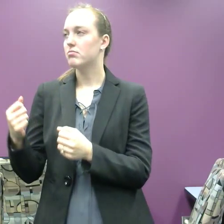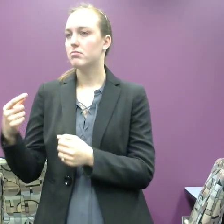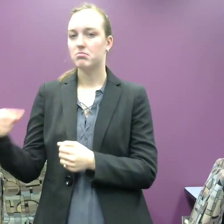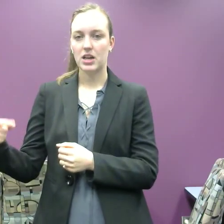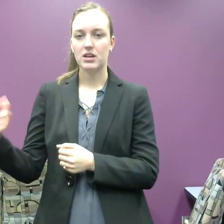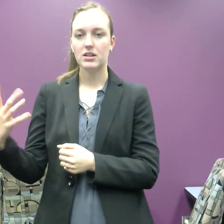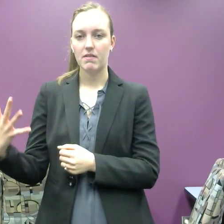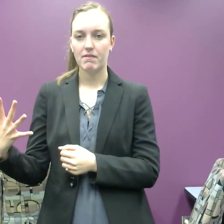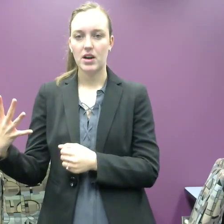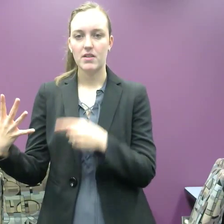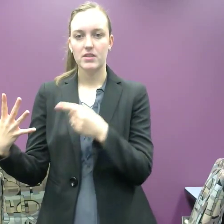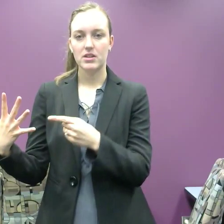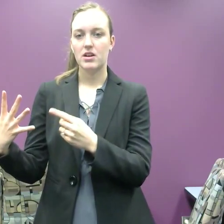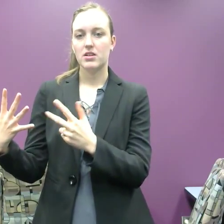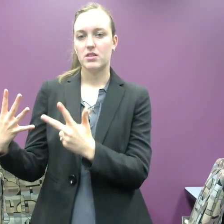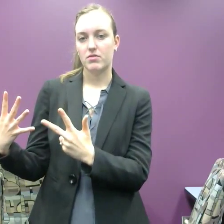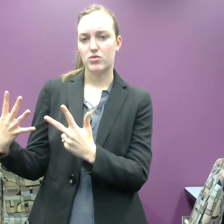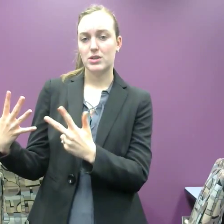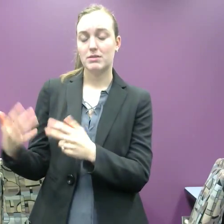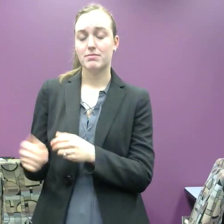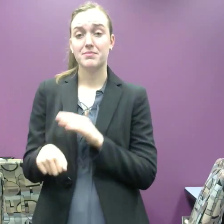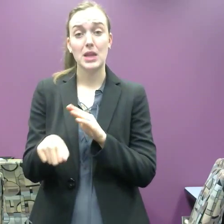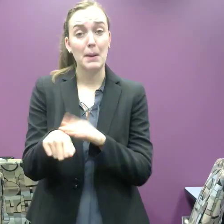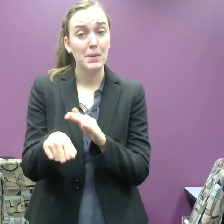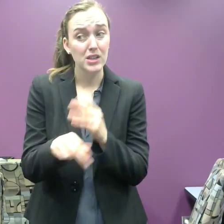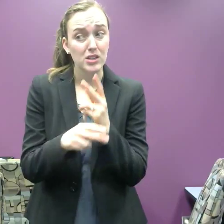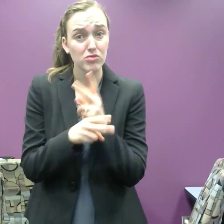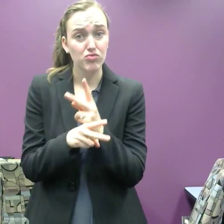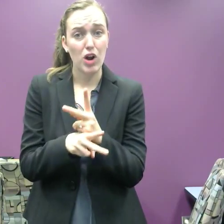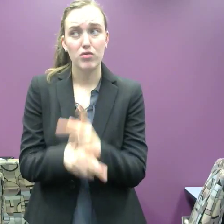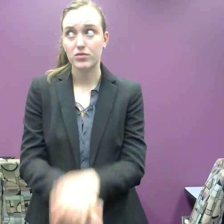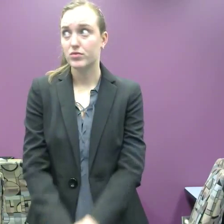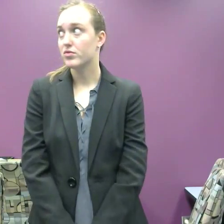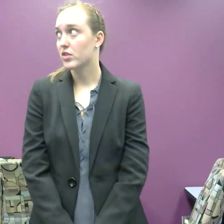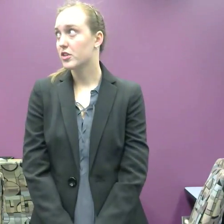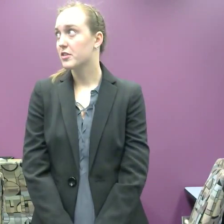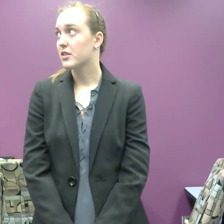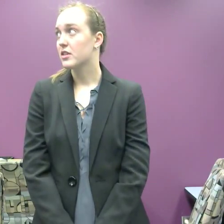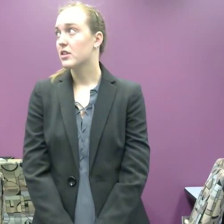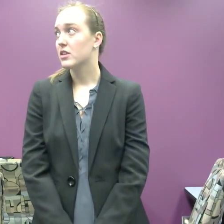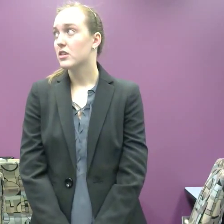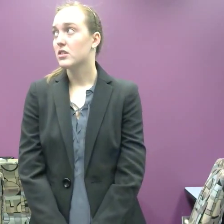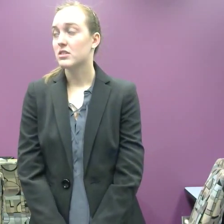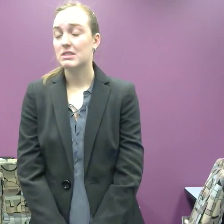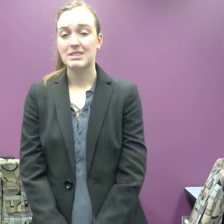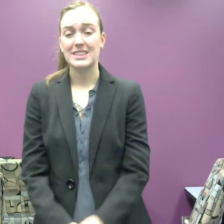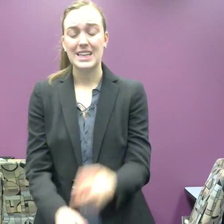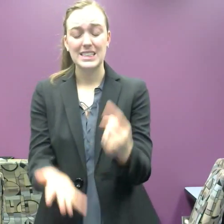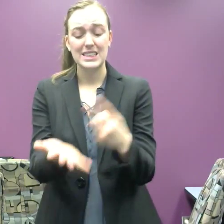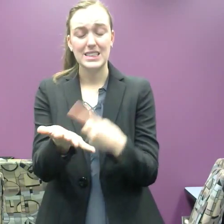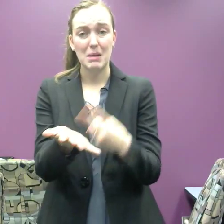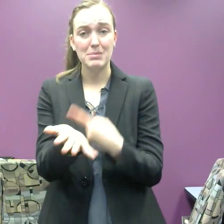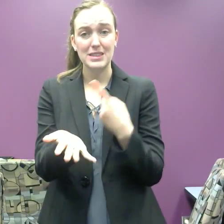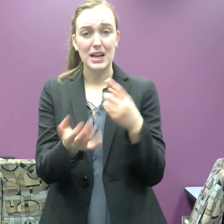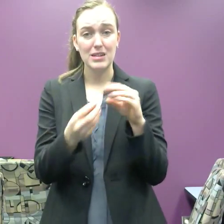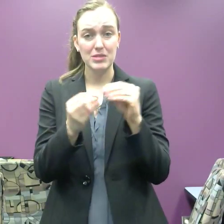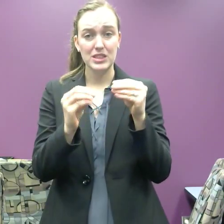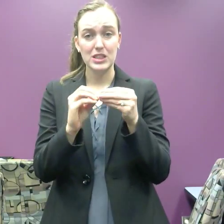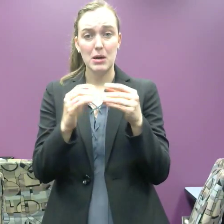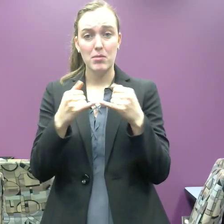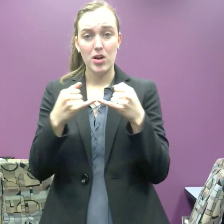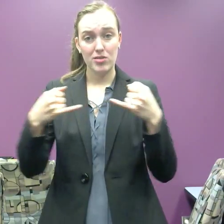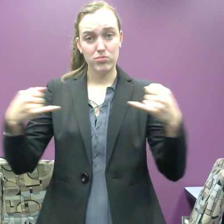Now, this is a little bit dangerous, ladies and gentlemen, because sometimes our number line looks like this.